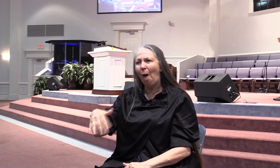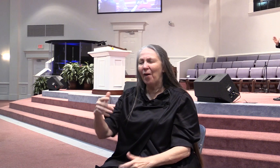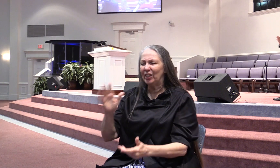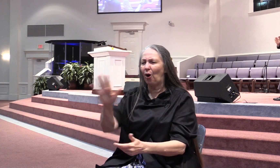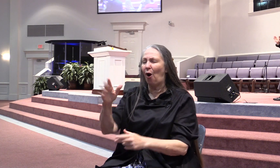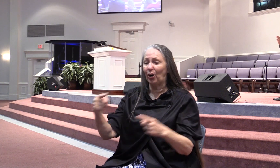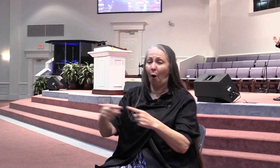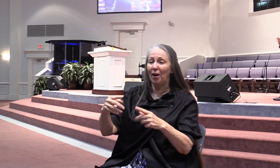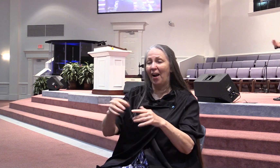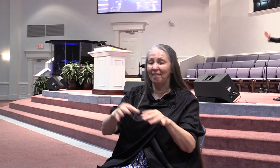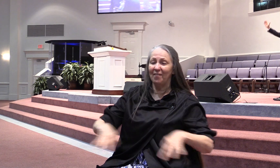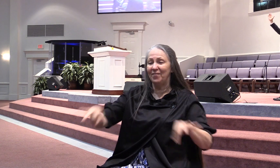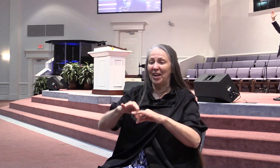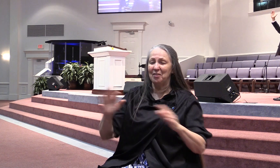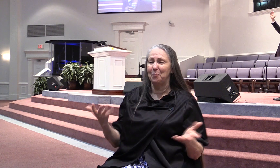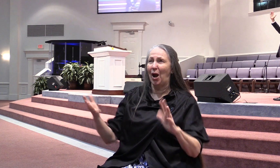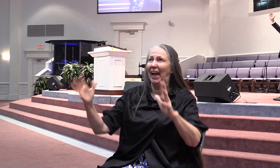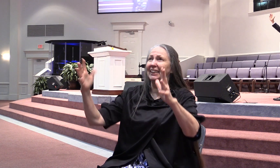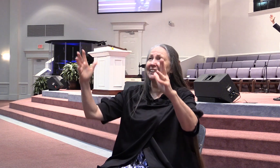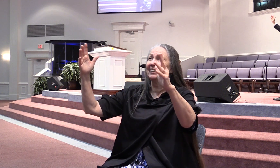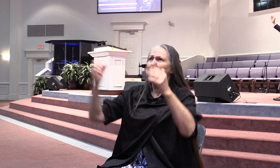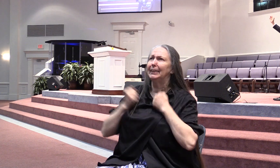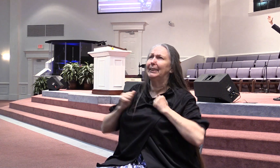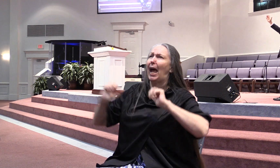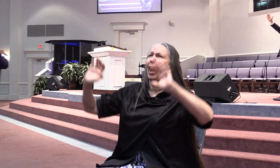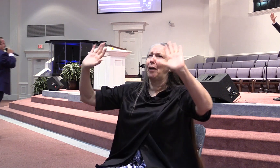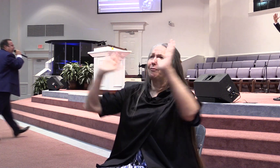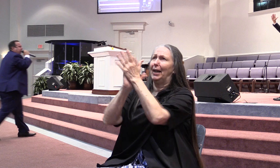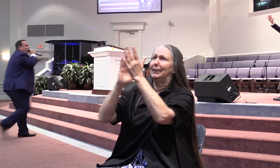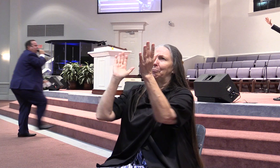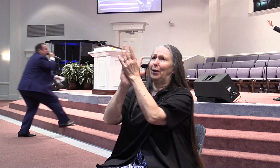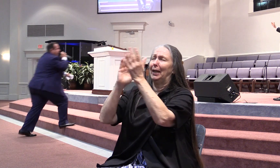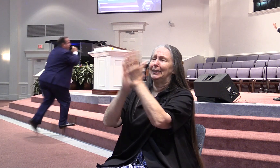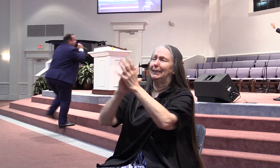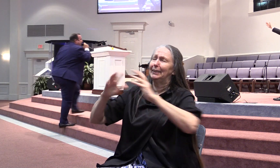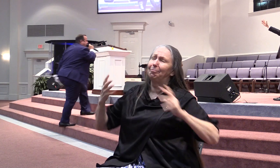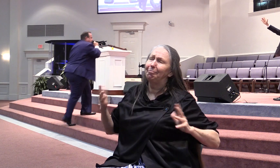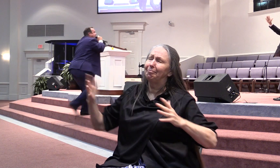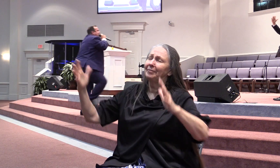praise. I think somebody ought to give corner of the field sacrifice. I think somebody ought to give corner